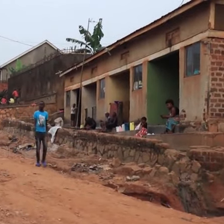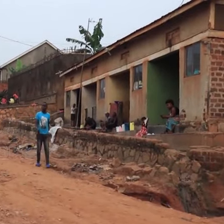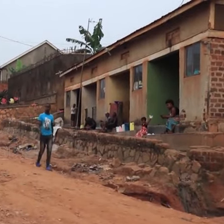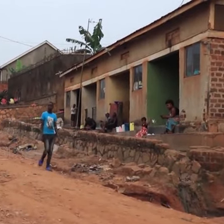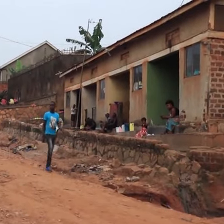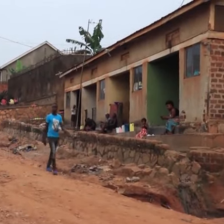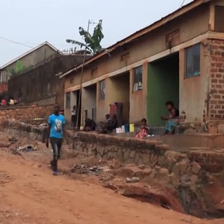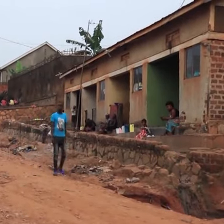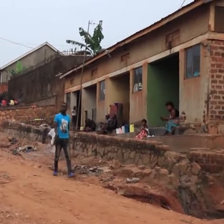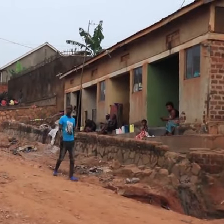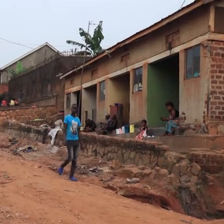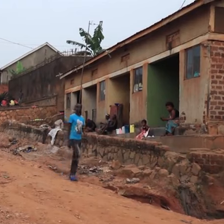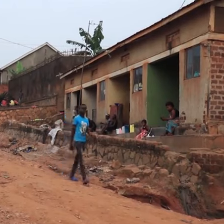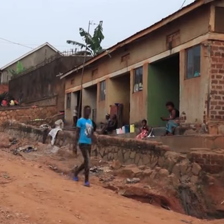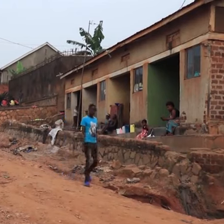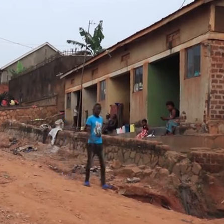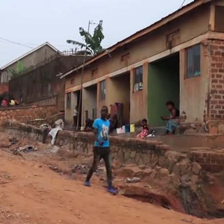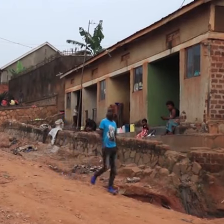instantly.